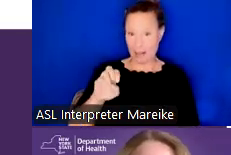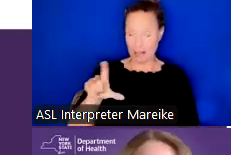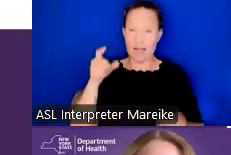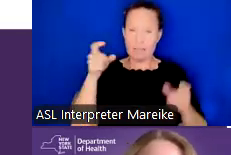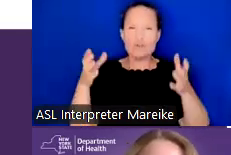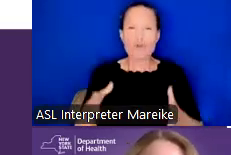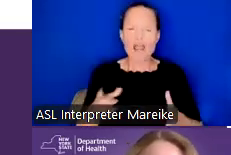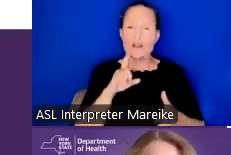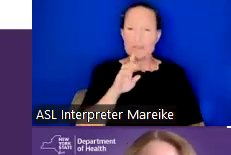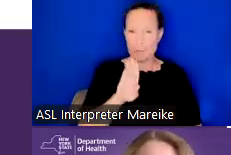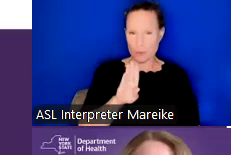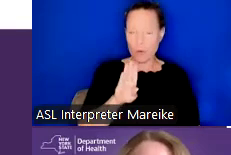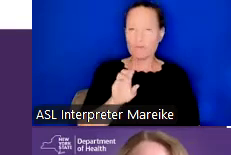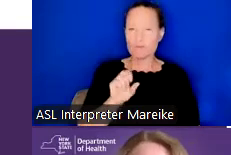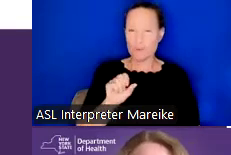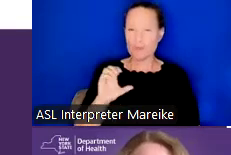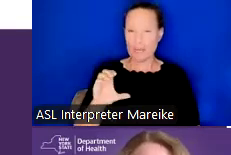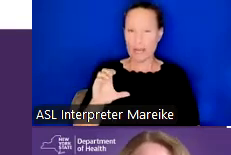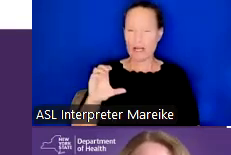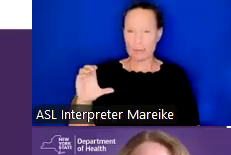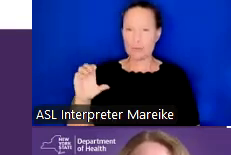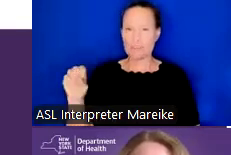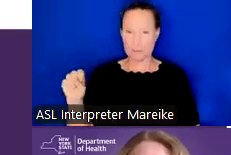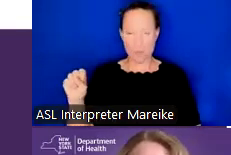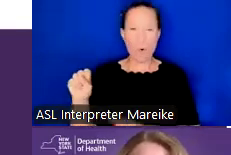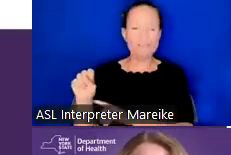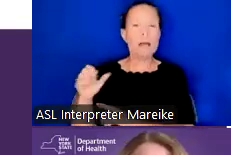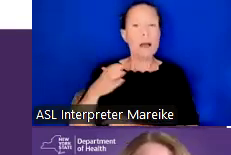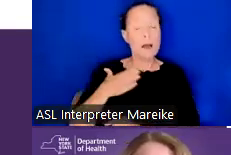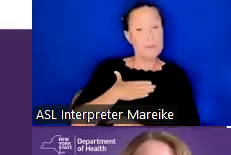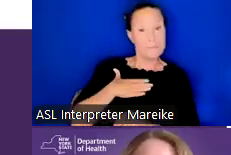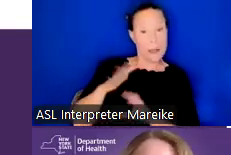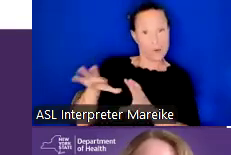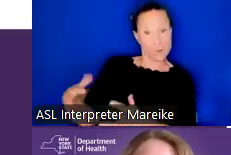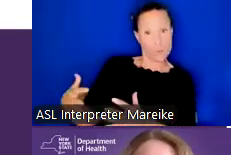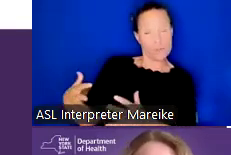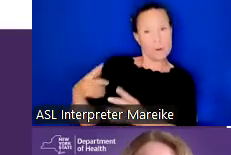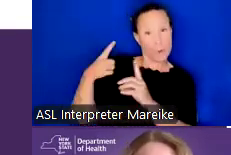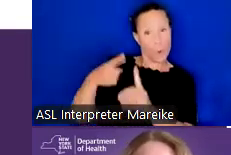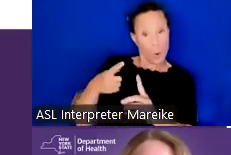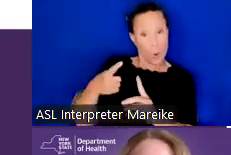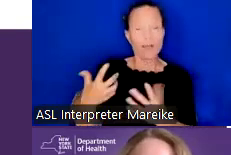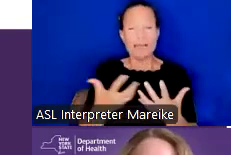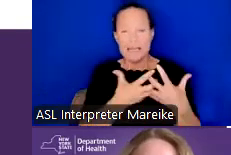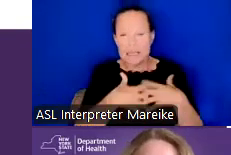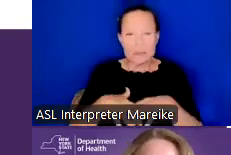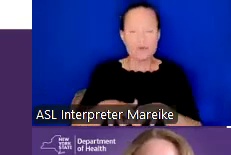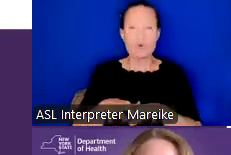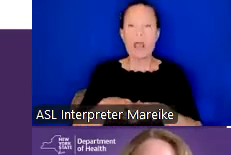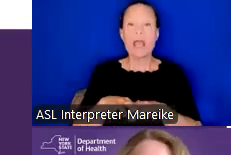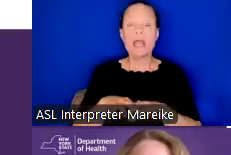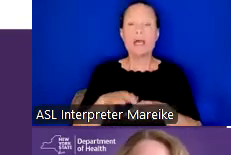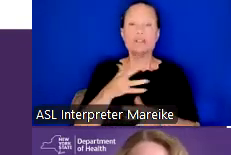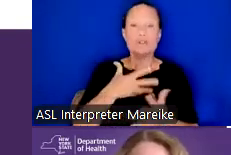of the Bureau of Social Care and Community Supports. In my bureau, we have the goal of integrating social care into